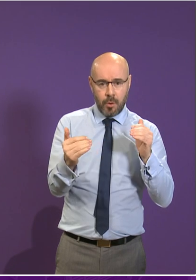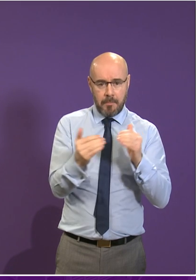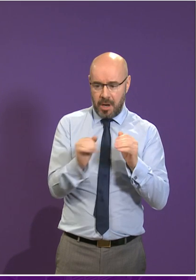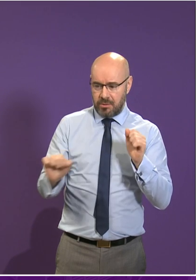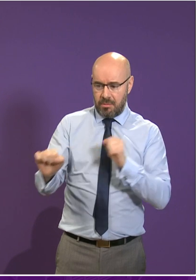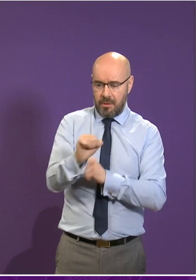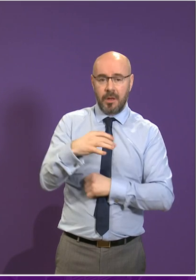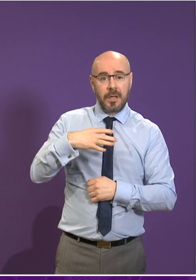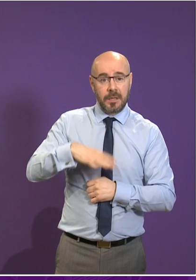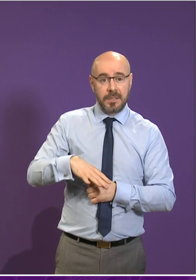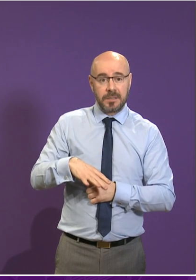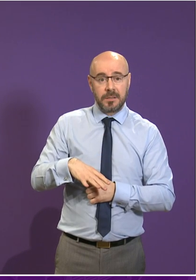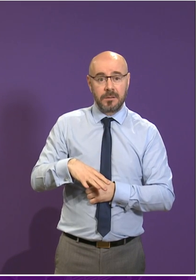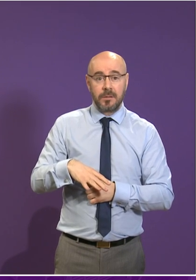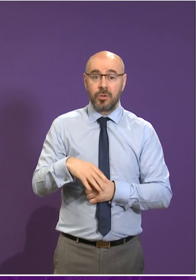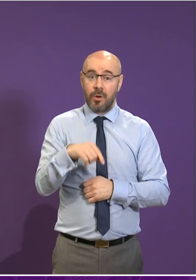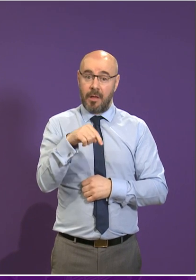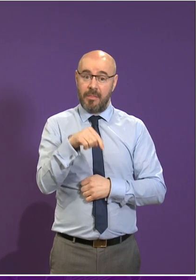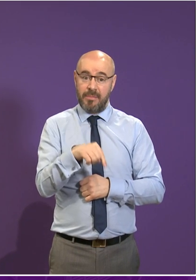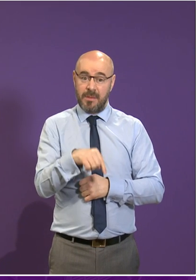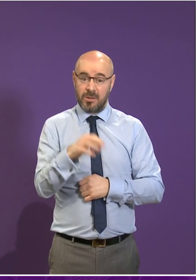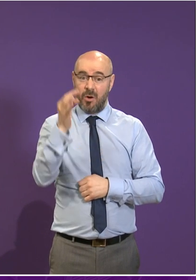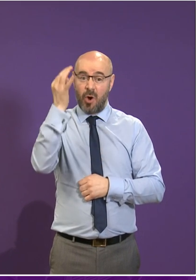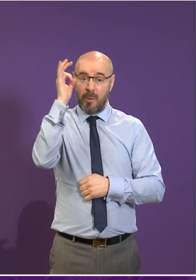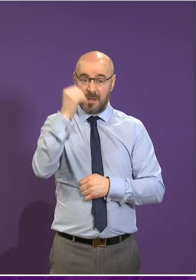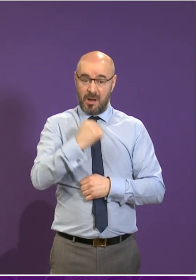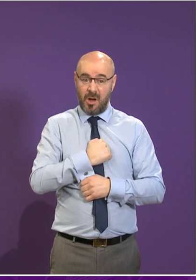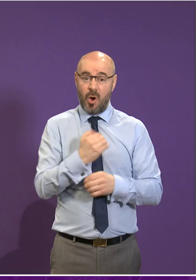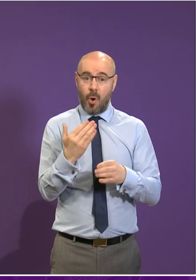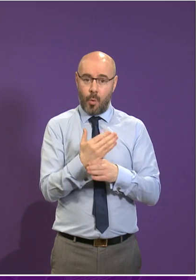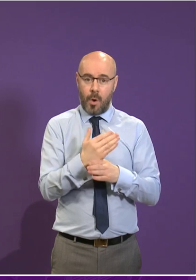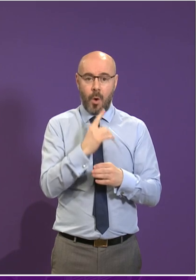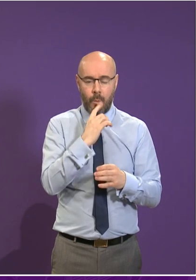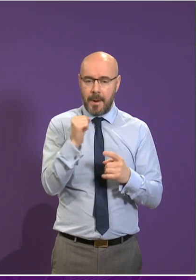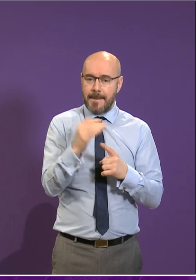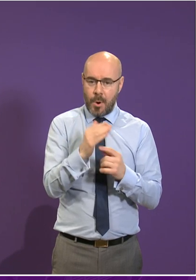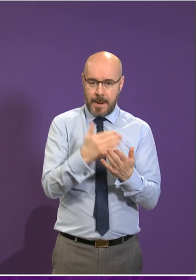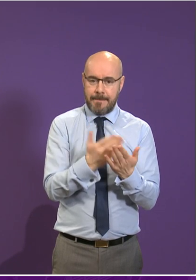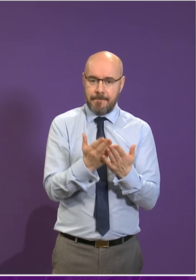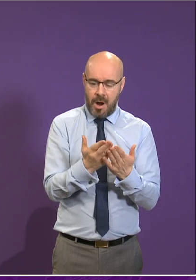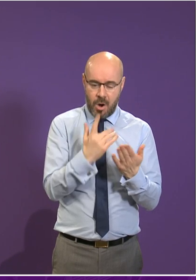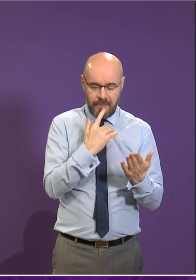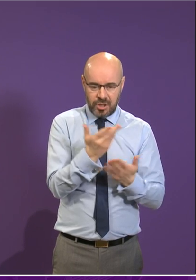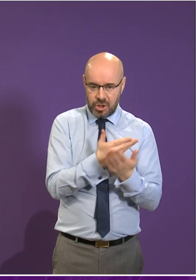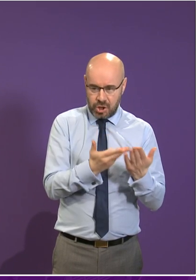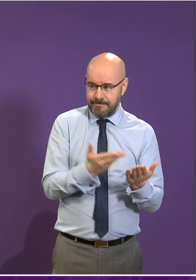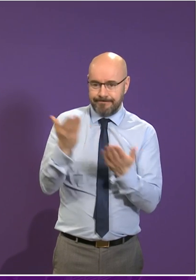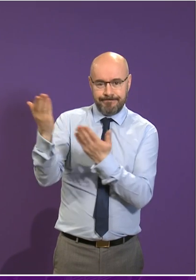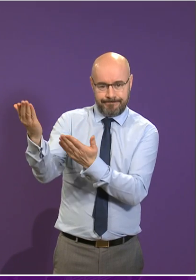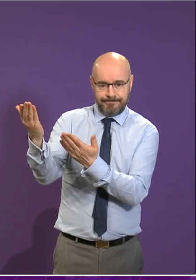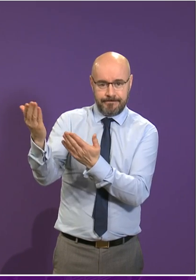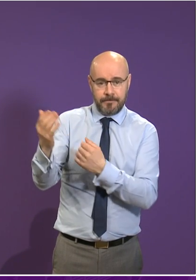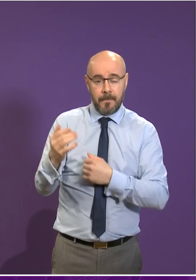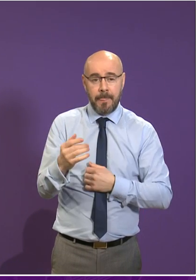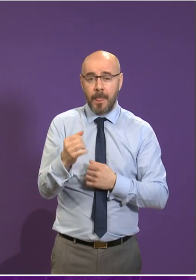needs. And in this regard, the work being completed by this committee will form a crucial part of the ongoing discussions. It's